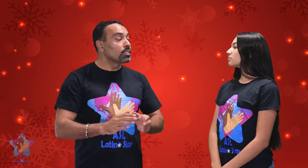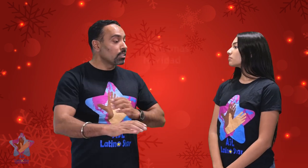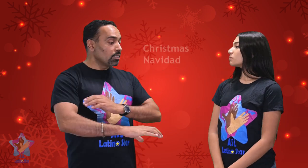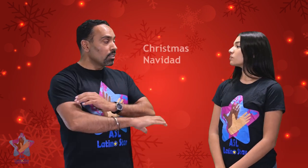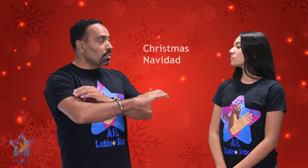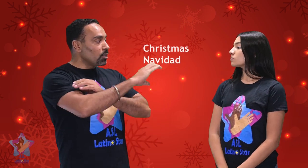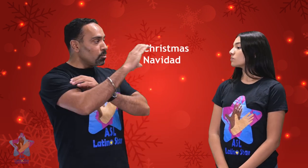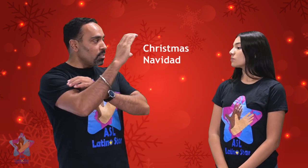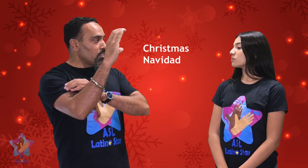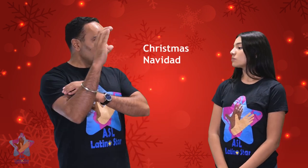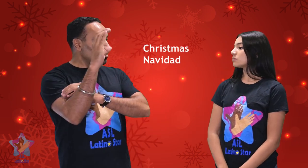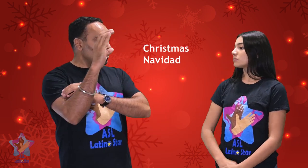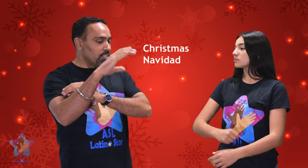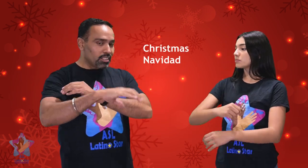Christmas. With a C.